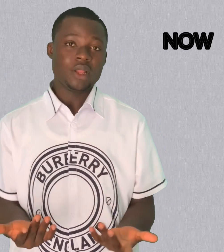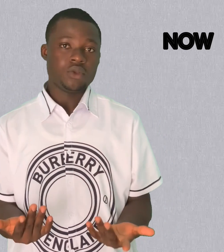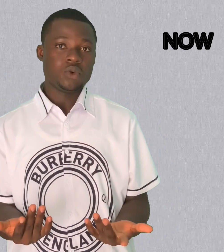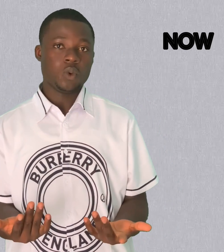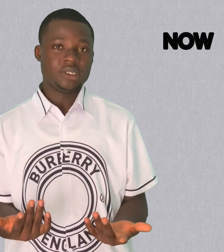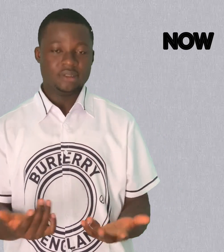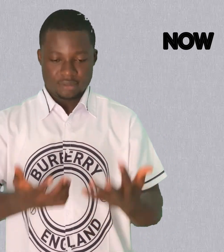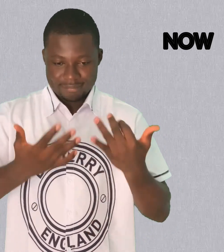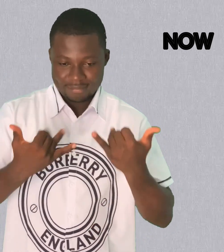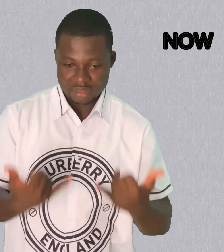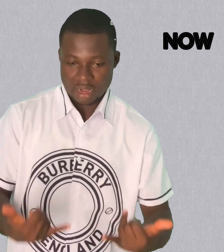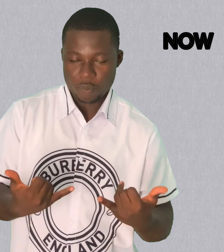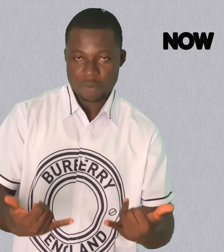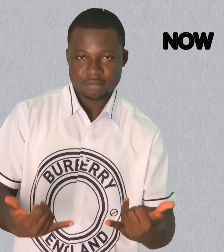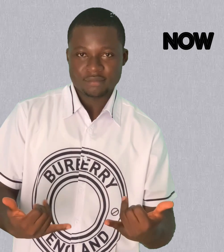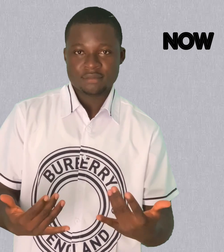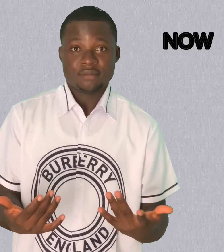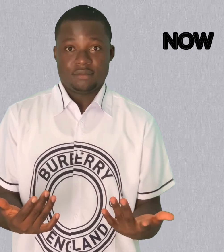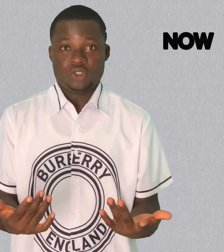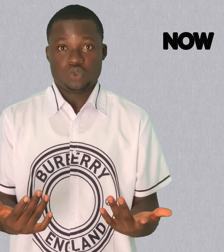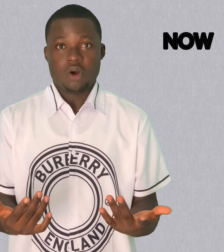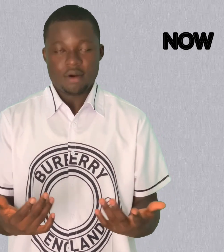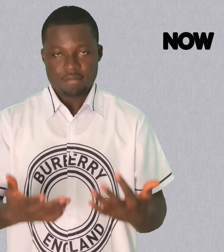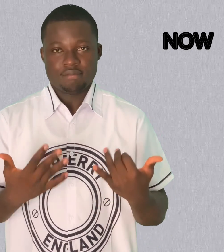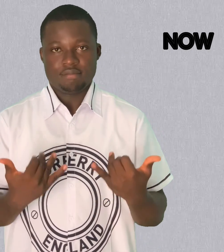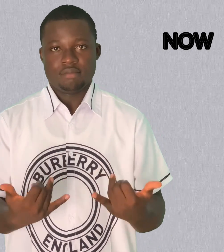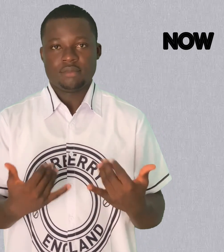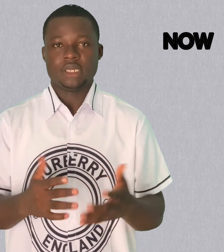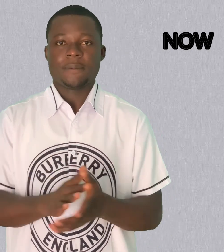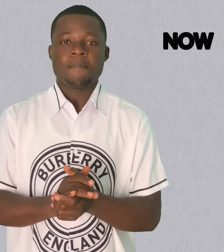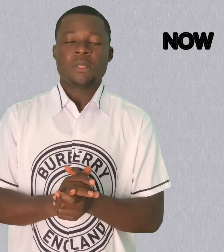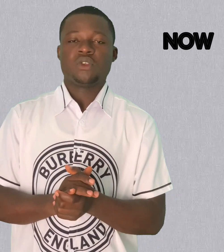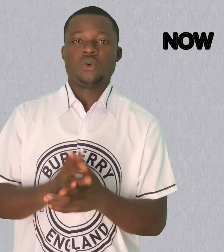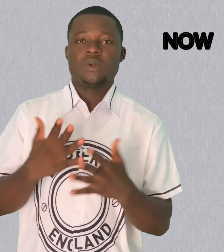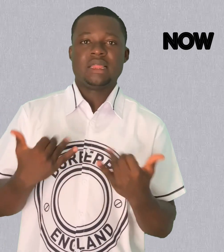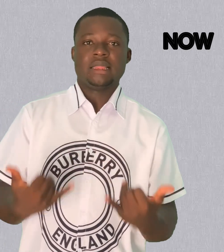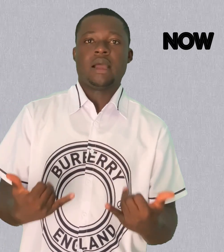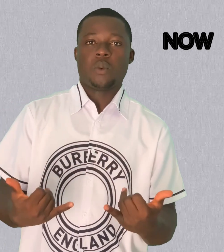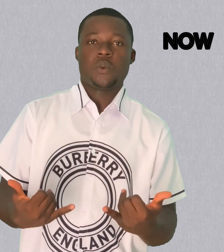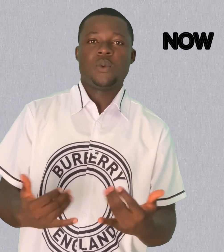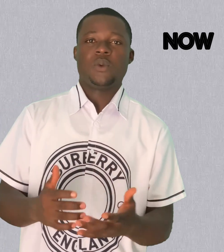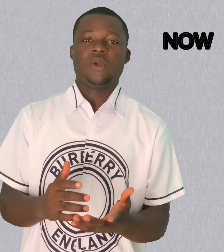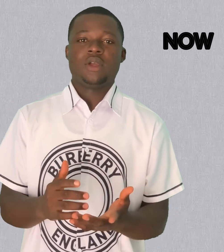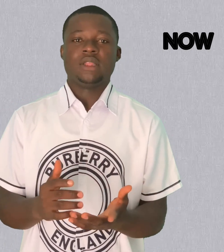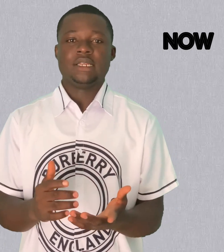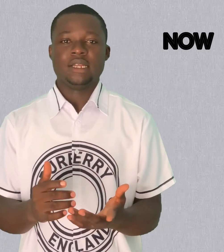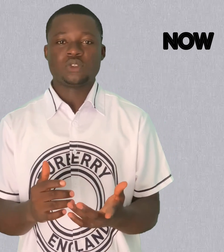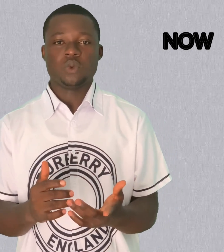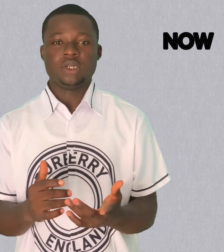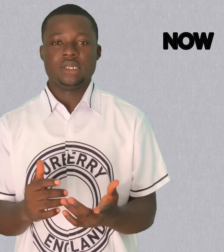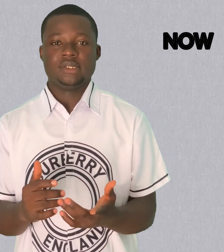you want it? Now. Sure? Yeah. So now. Then the next word